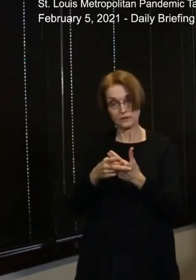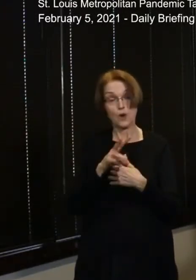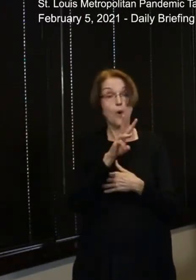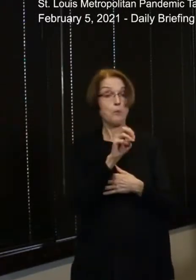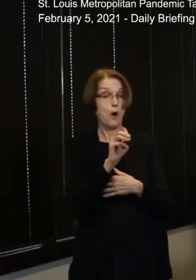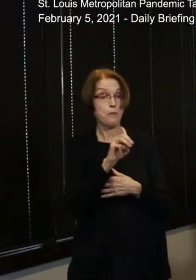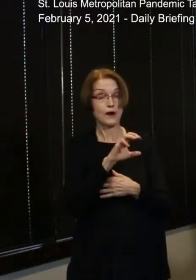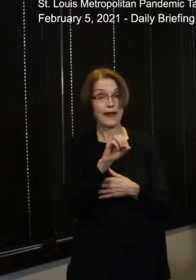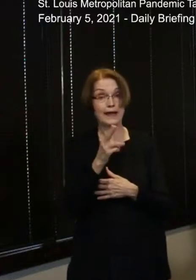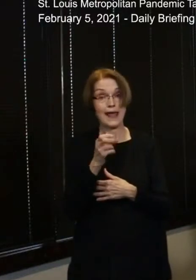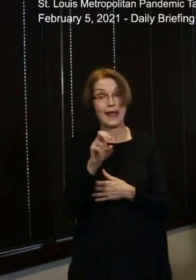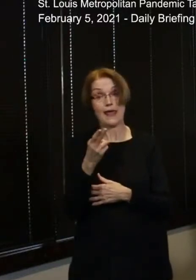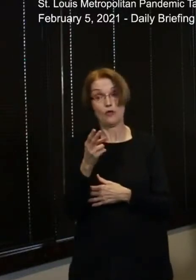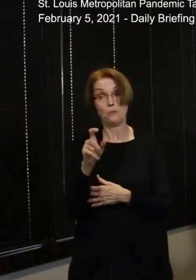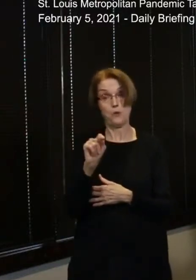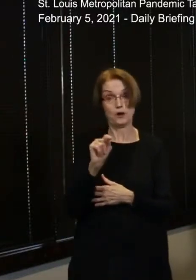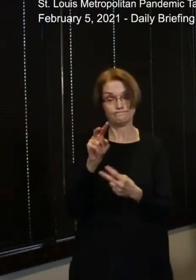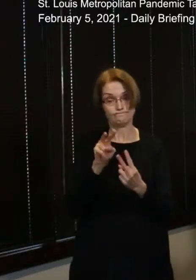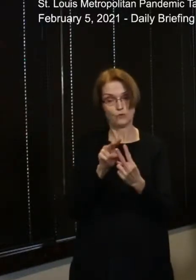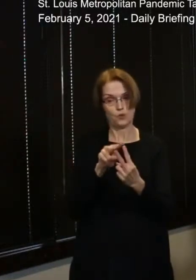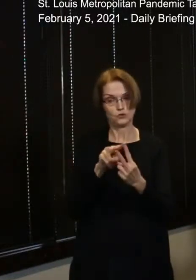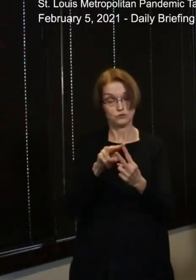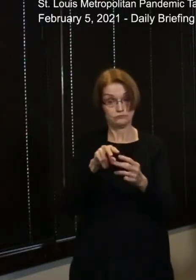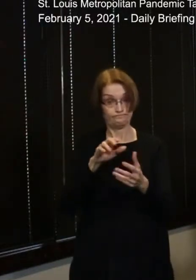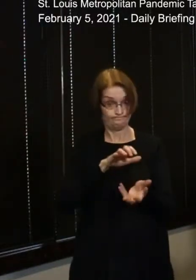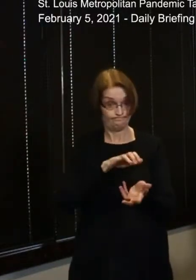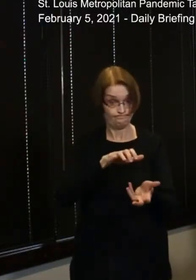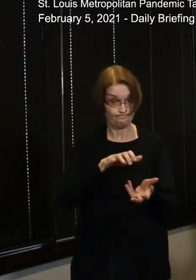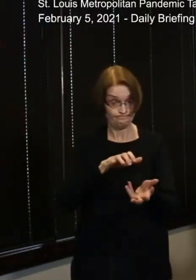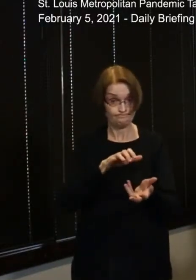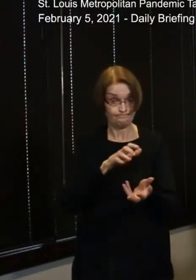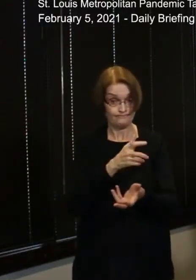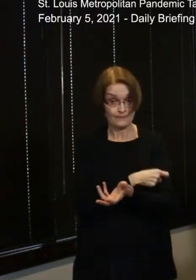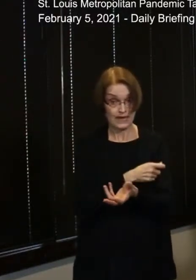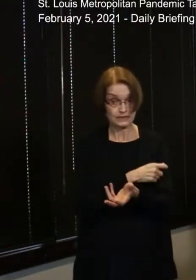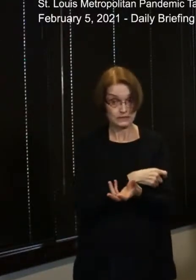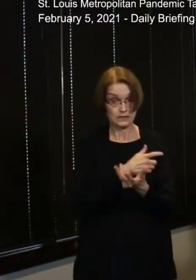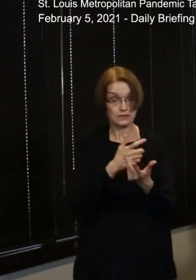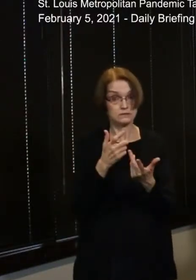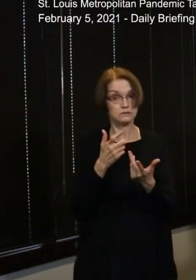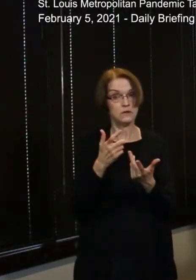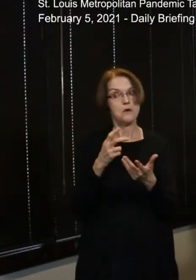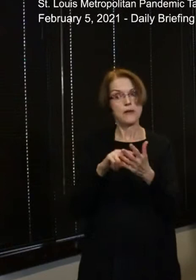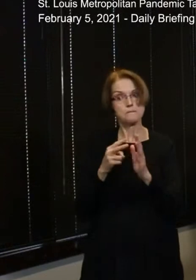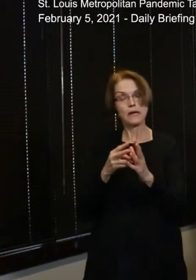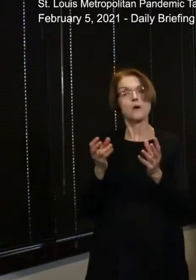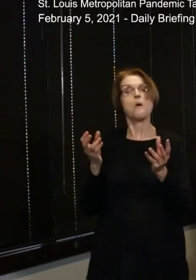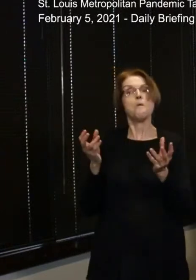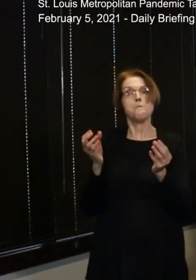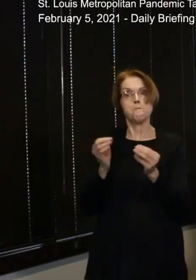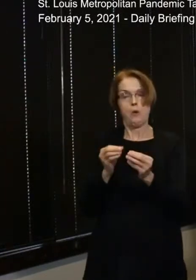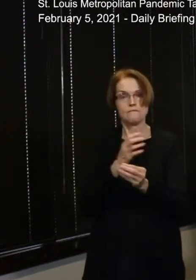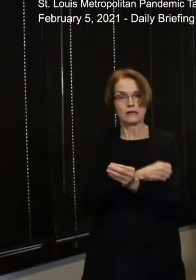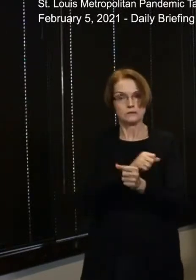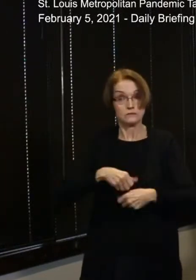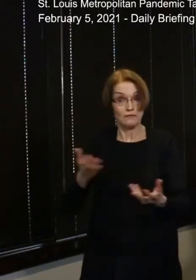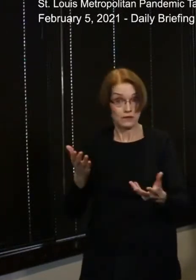Health Marts vaccine. Is this a positive step into getting more vaccine into the region?